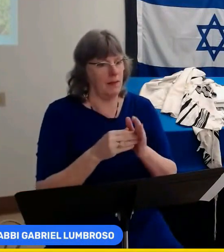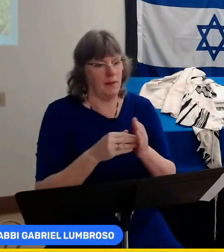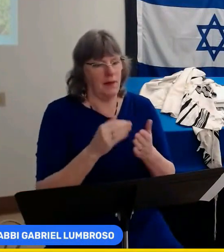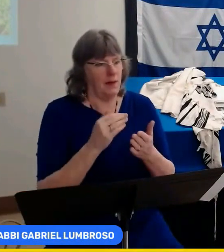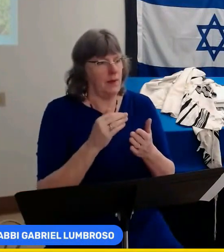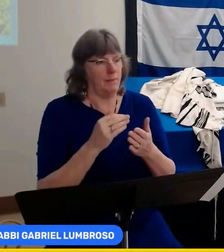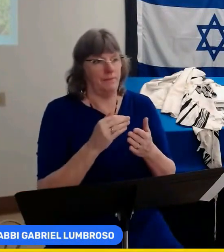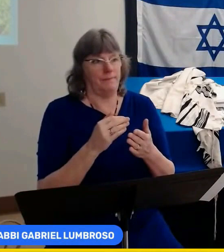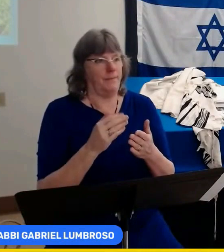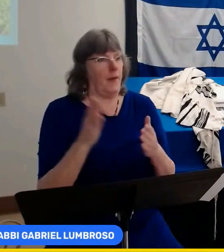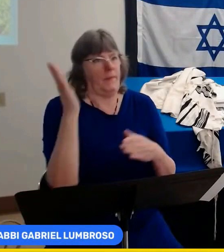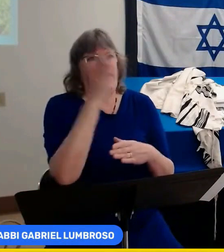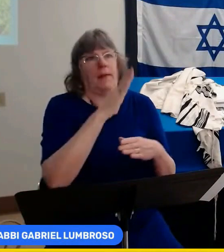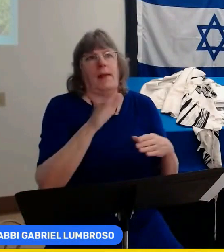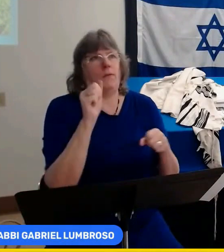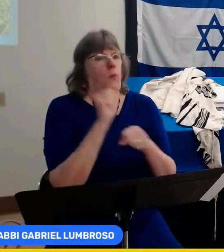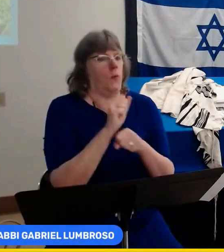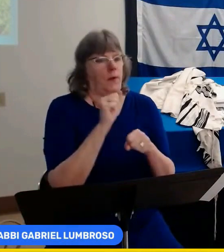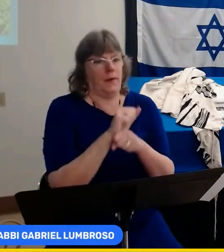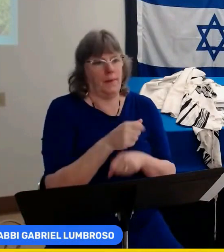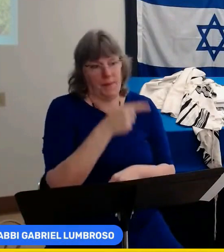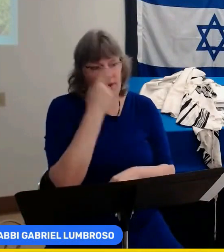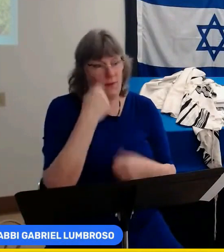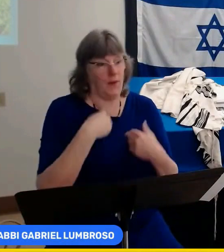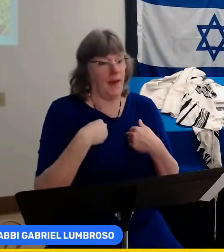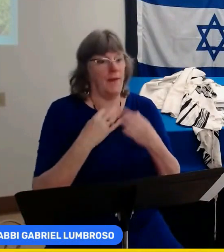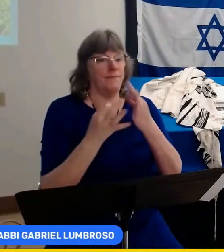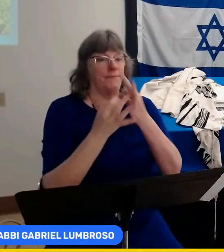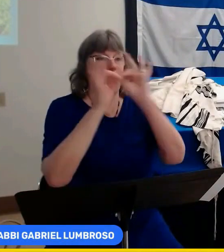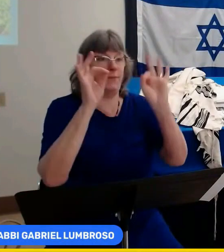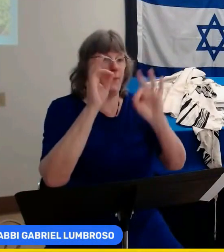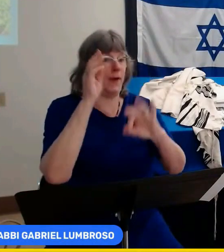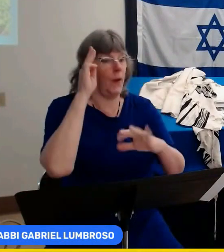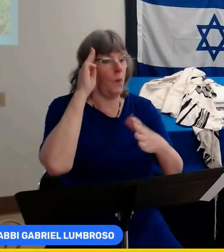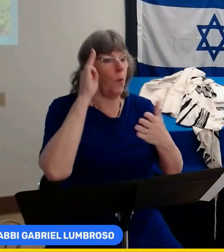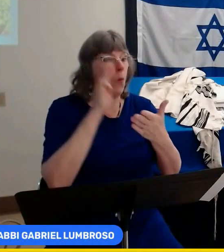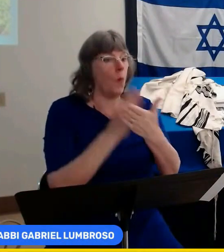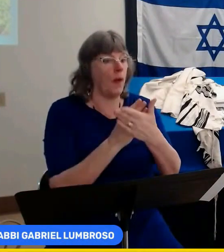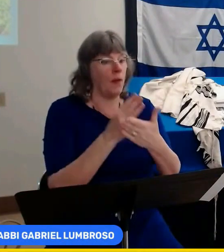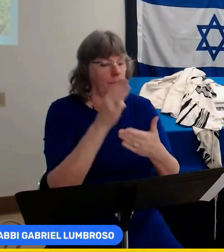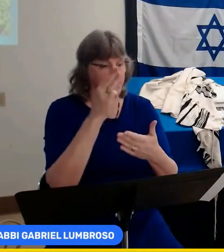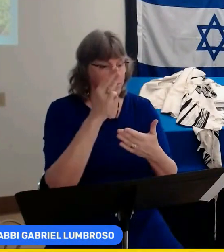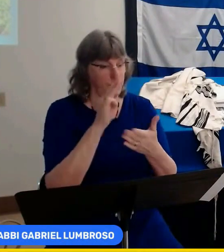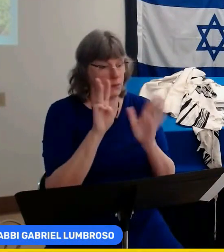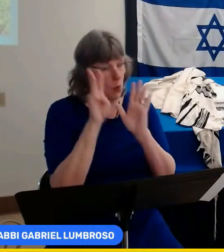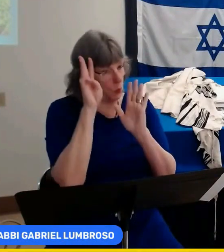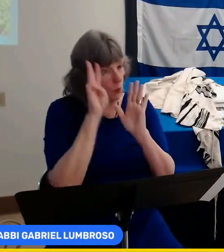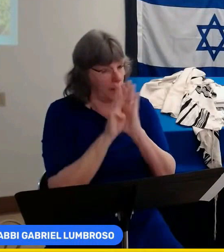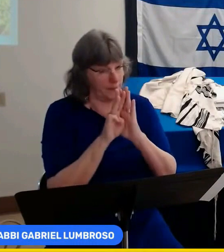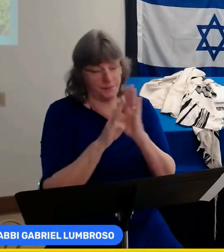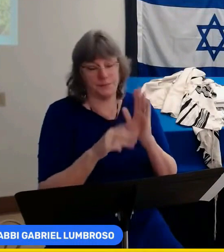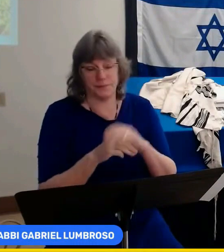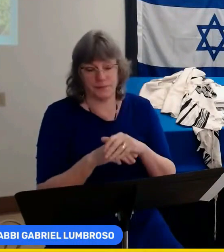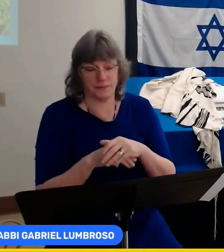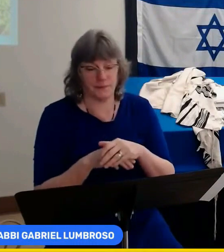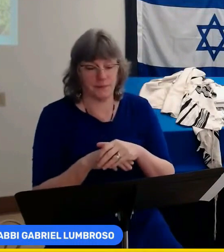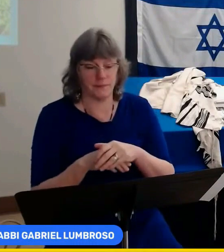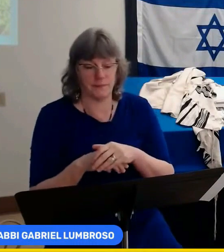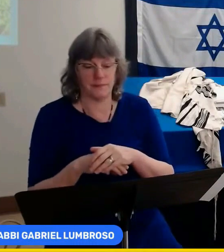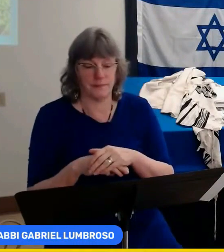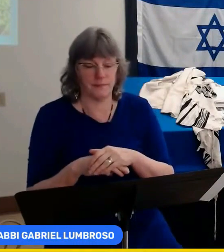will. Oh my gosh. It's called trouble. So that verse that I just read is